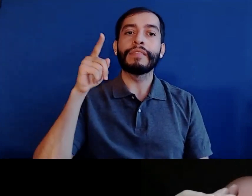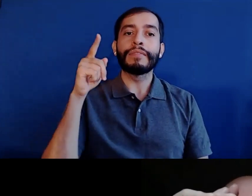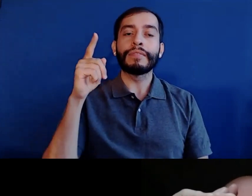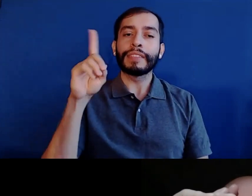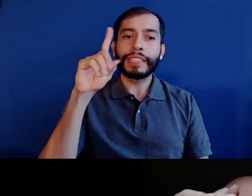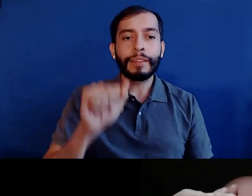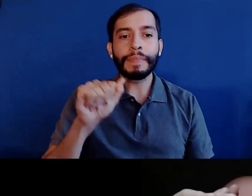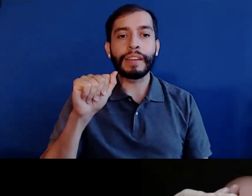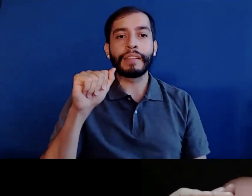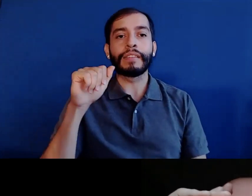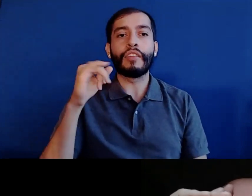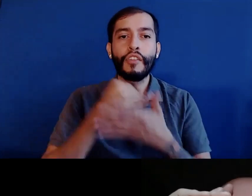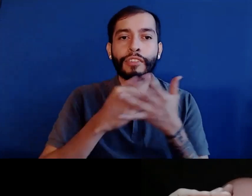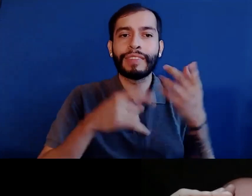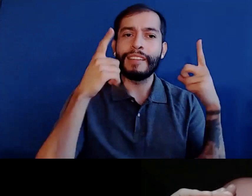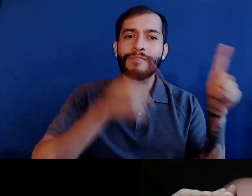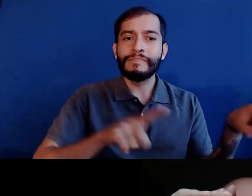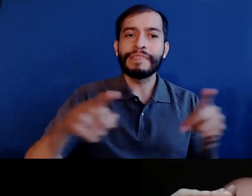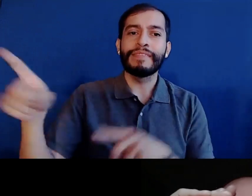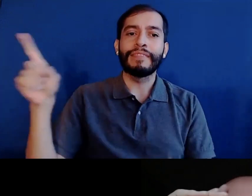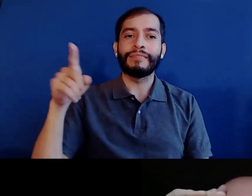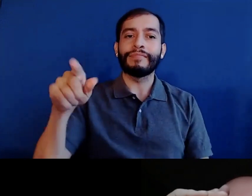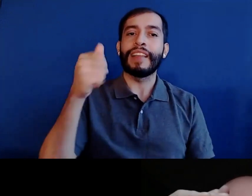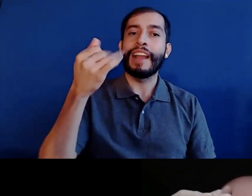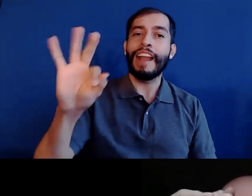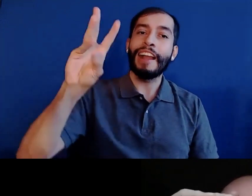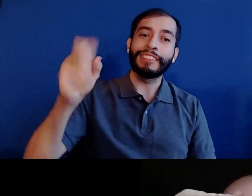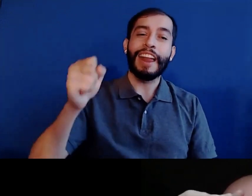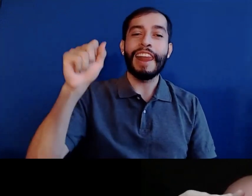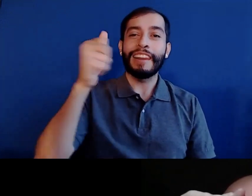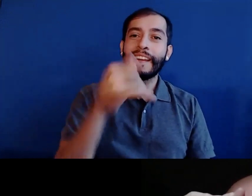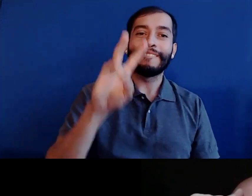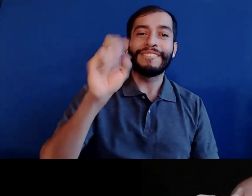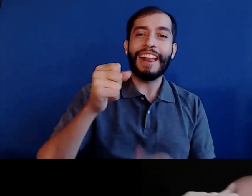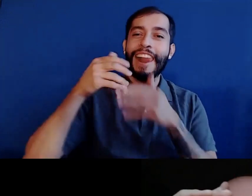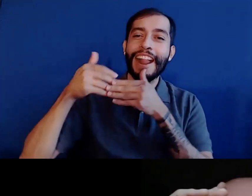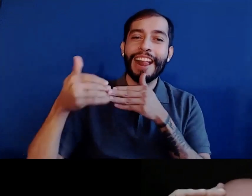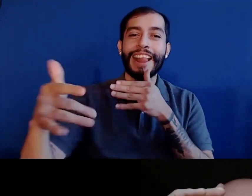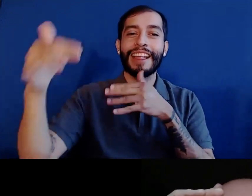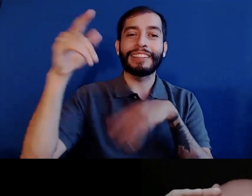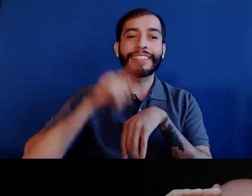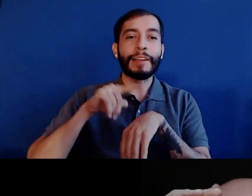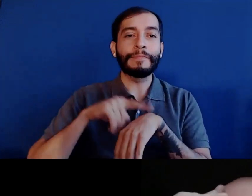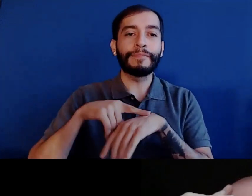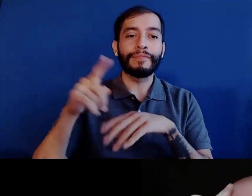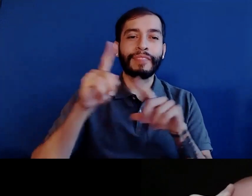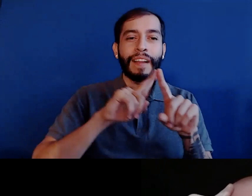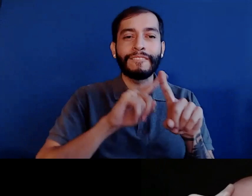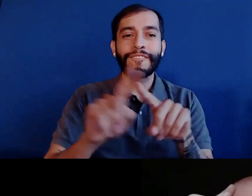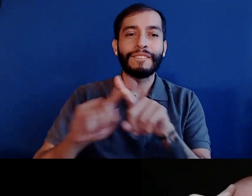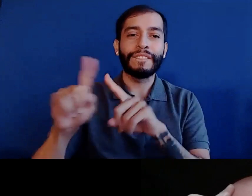when this was all going on, 60s, 70s, was based around sort of agitprop cabarets and such like. So that's a film that's